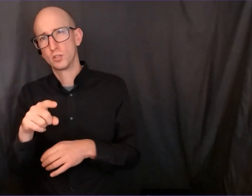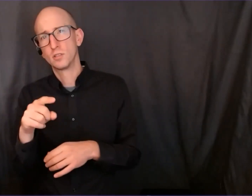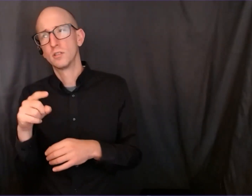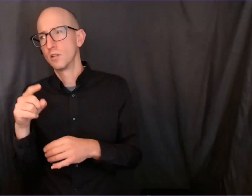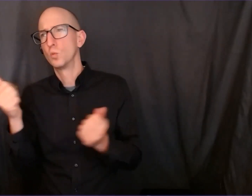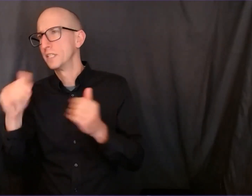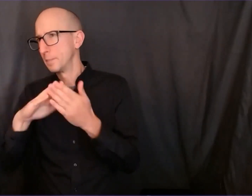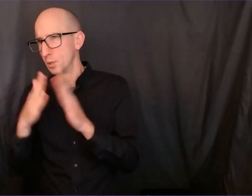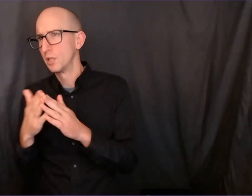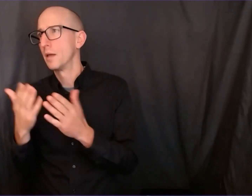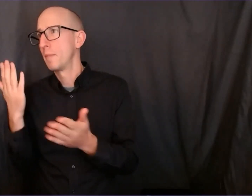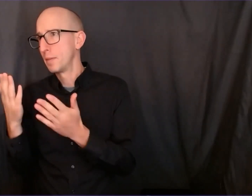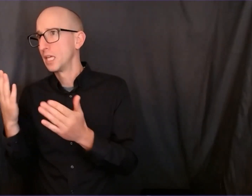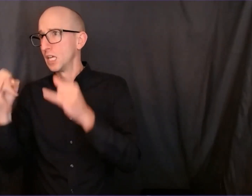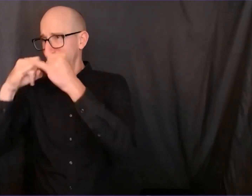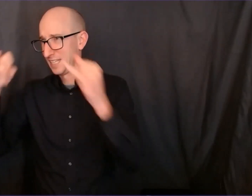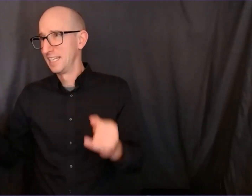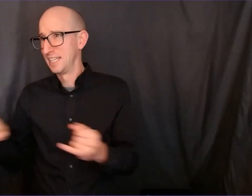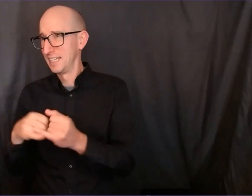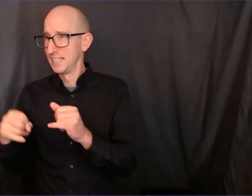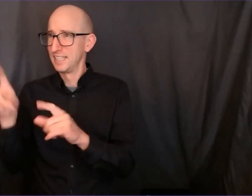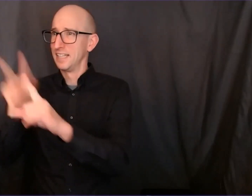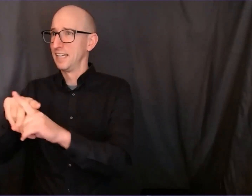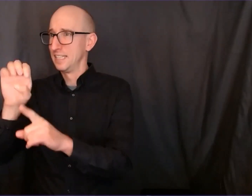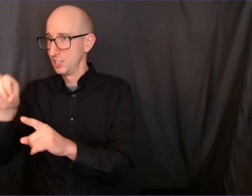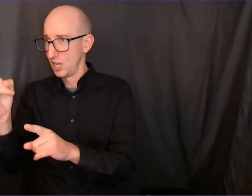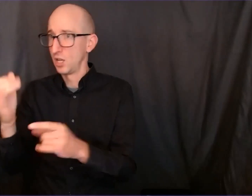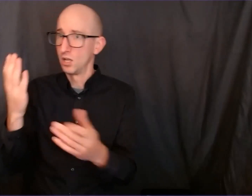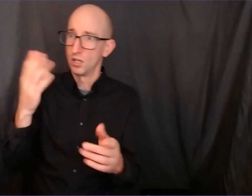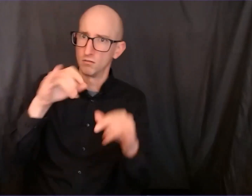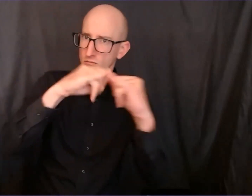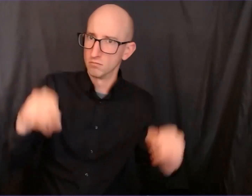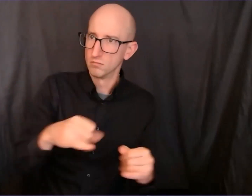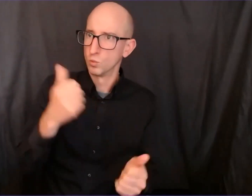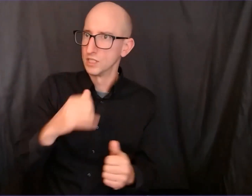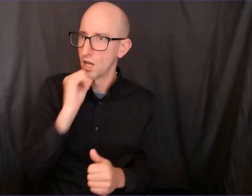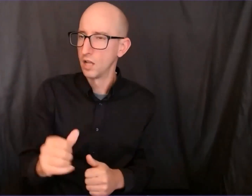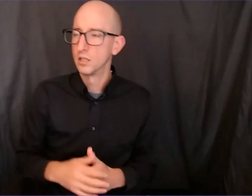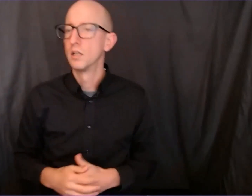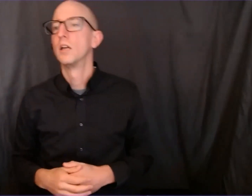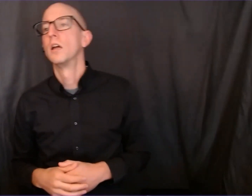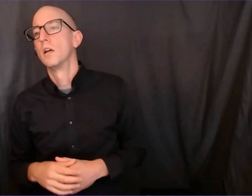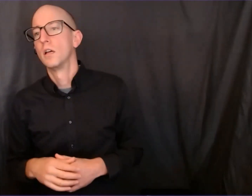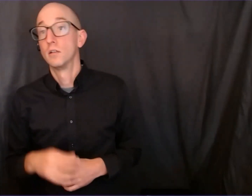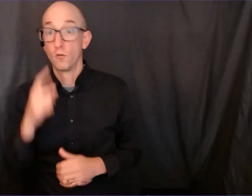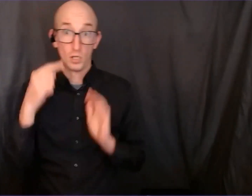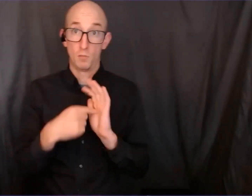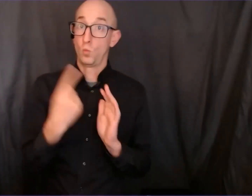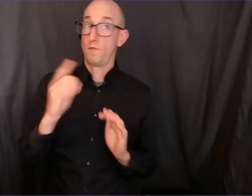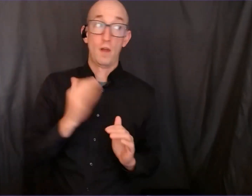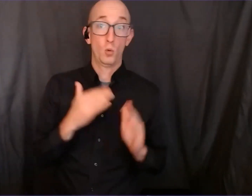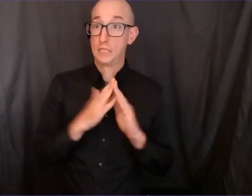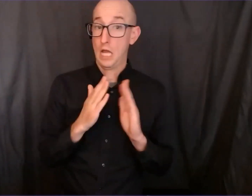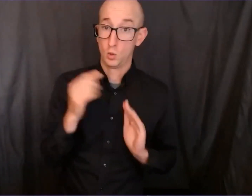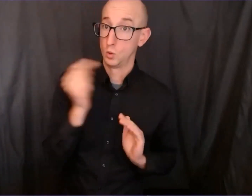outlined as EJ communities. For instance, one of our towns may not be, but the